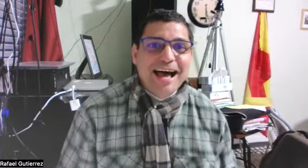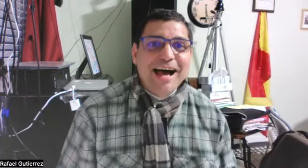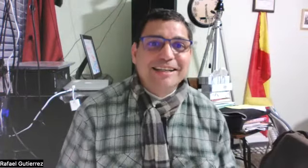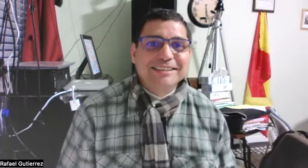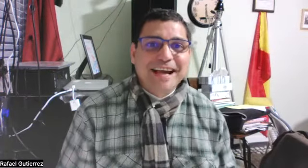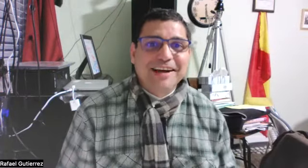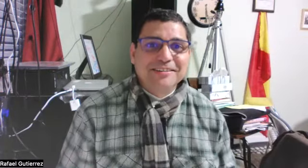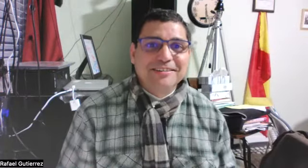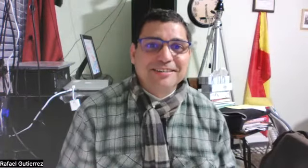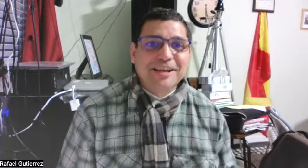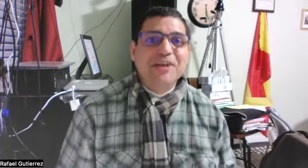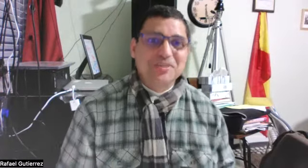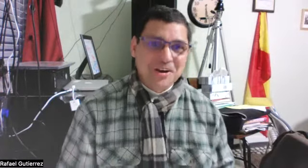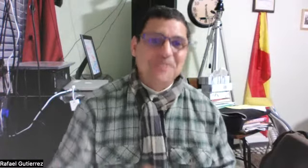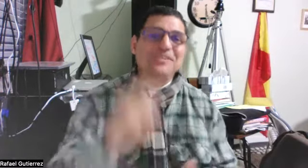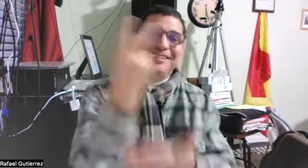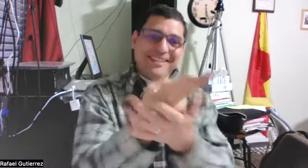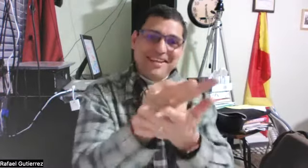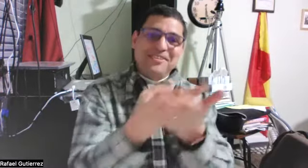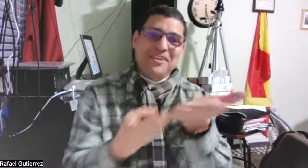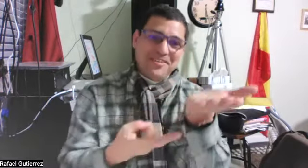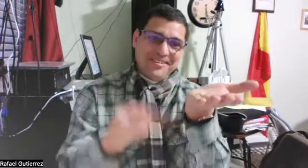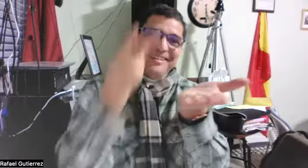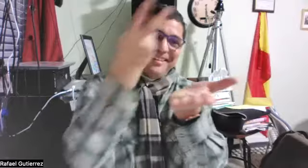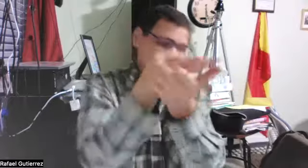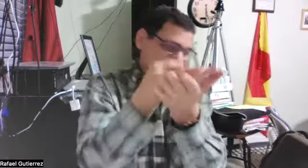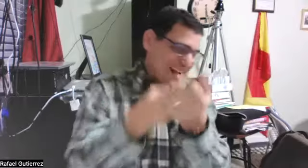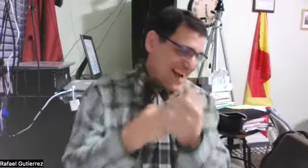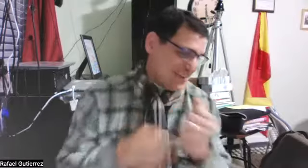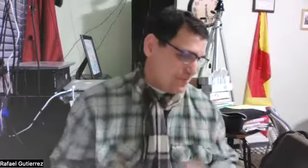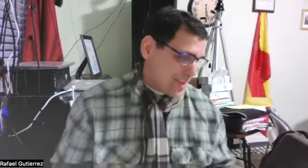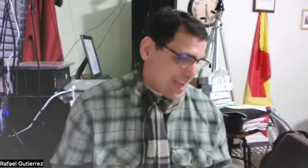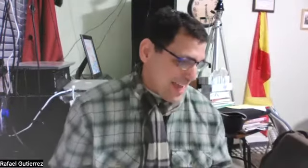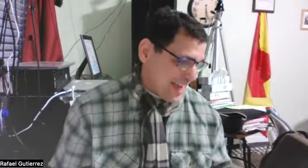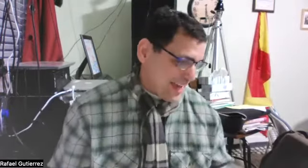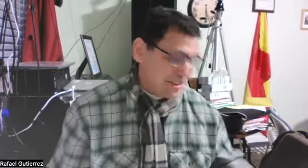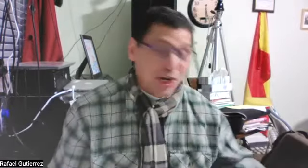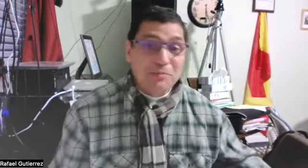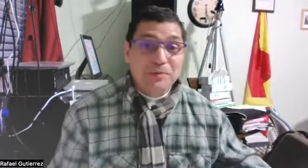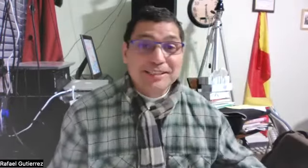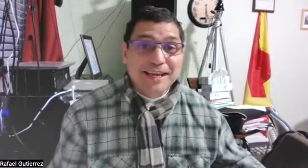Lie down. There you go. There you go. Lie down. And jump and dance.